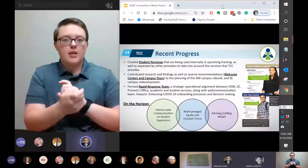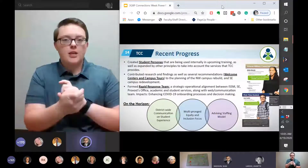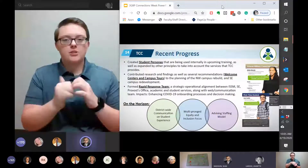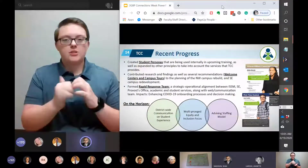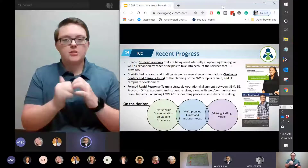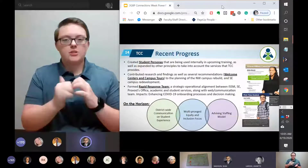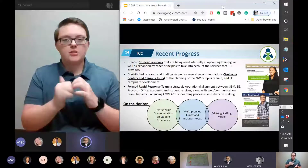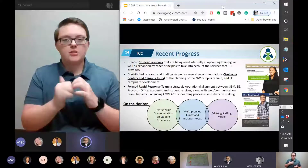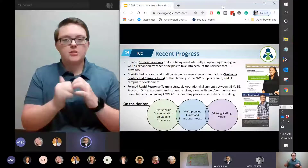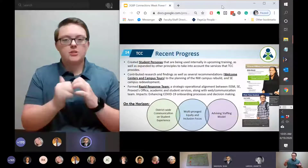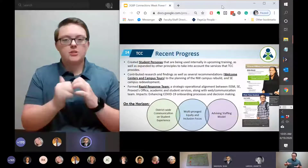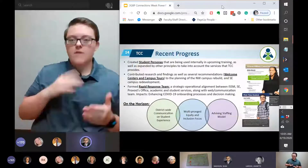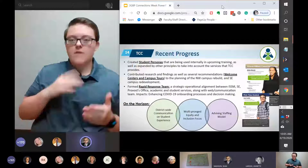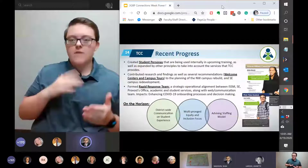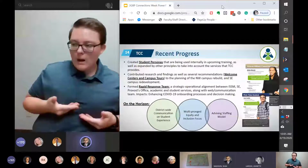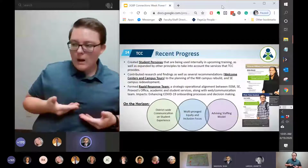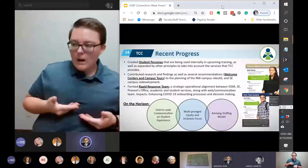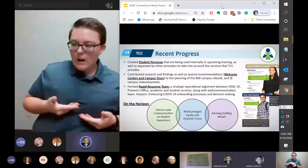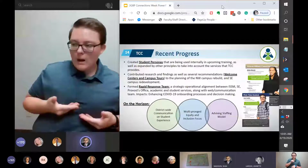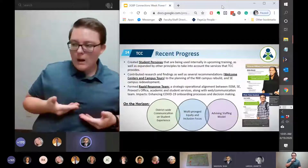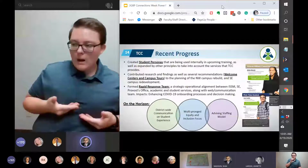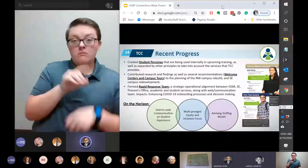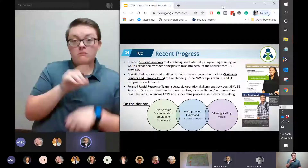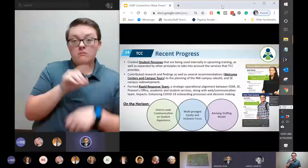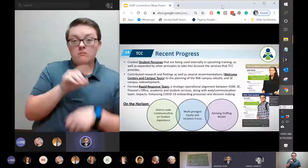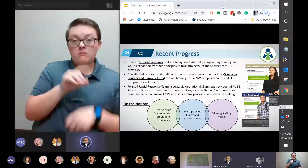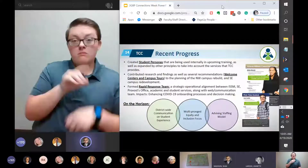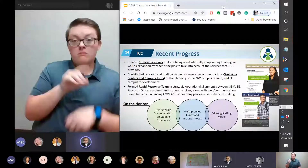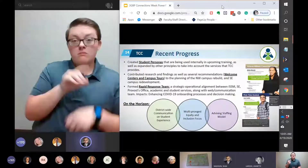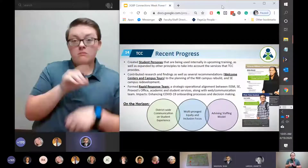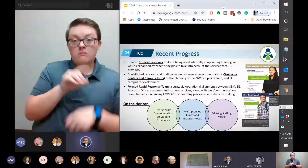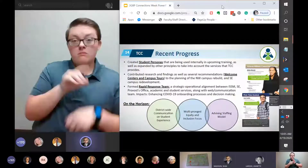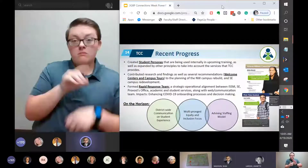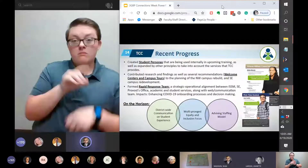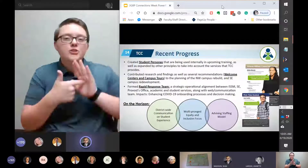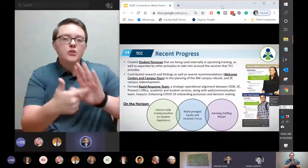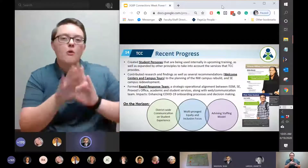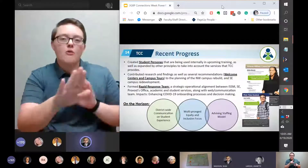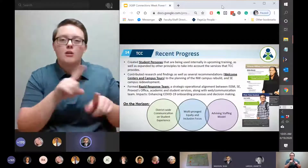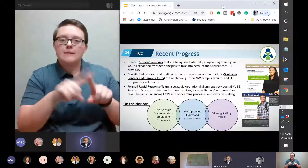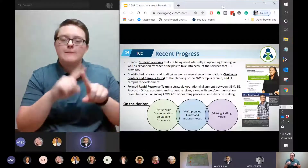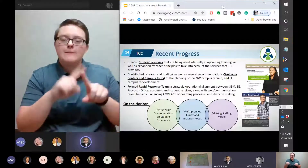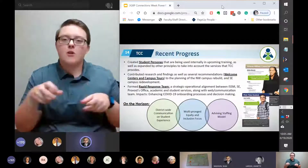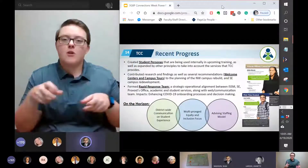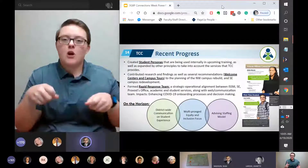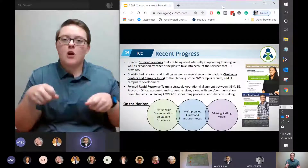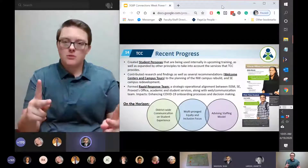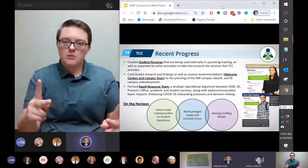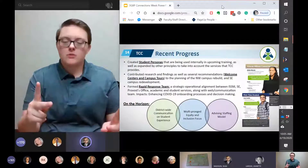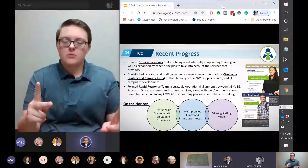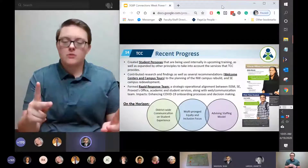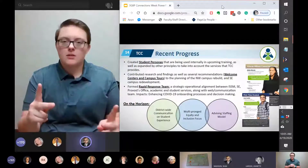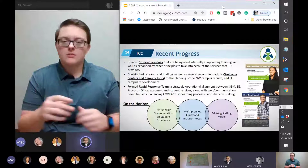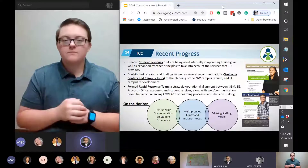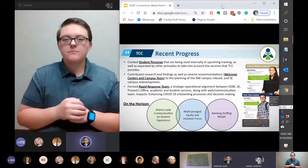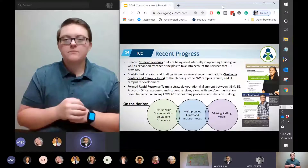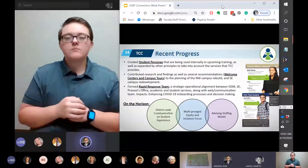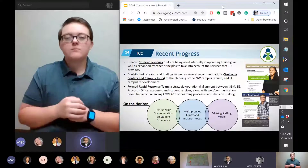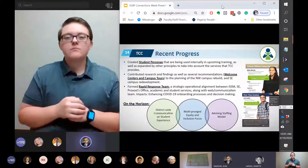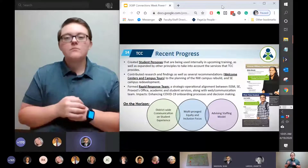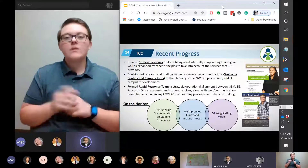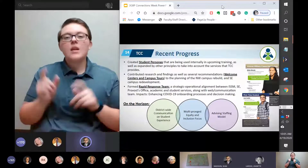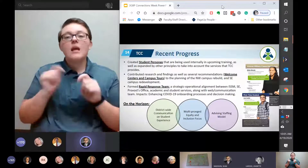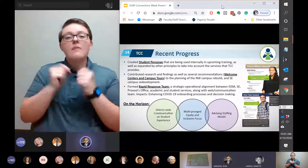TCC campuses and showcase the opportunities they will have as students. The team also connected with